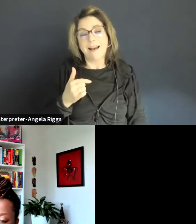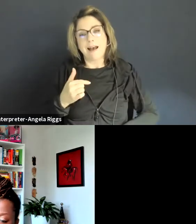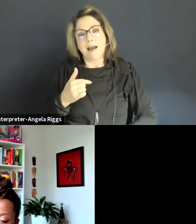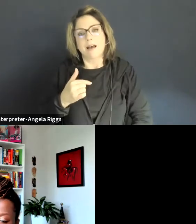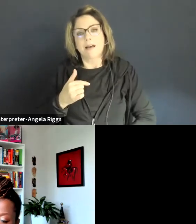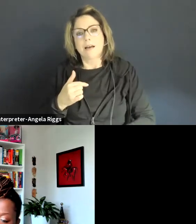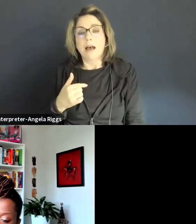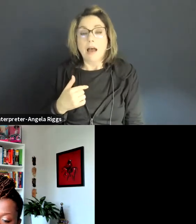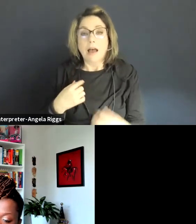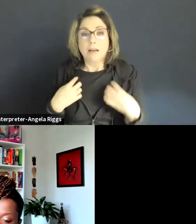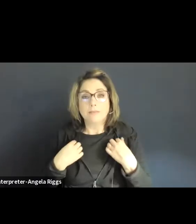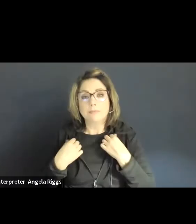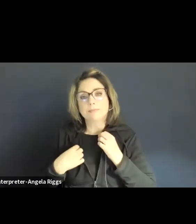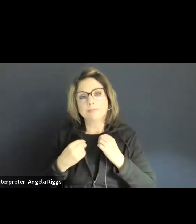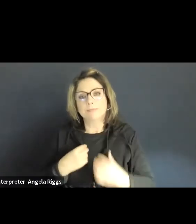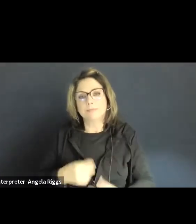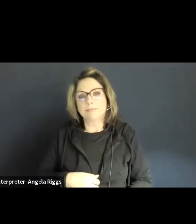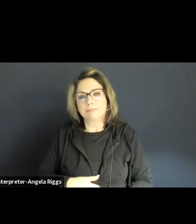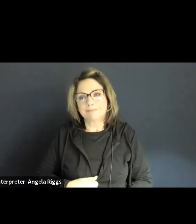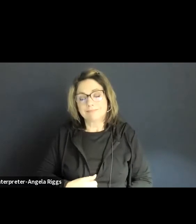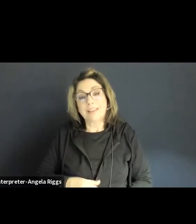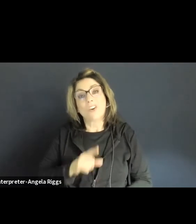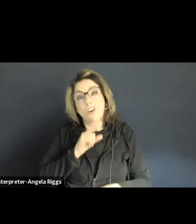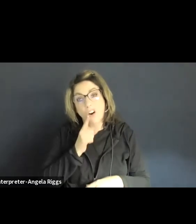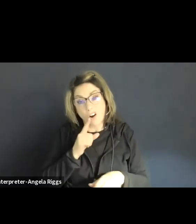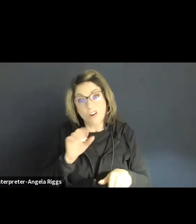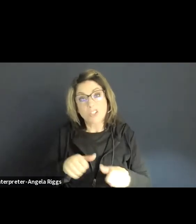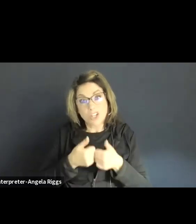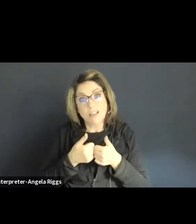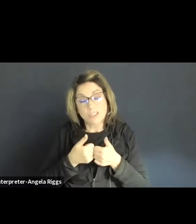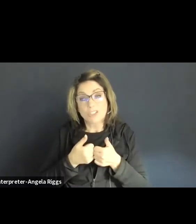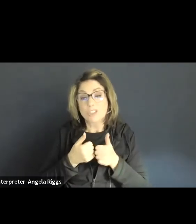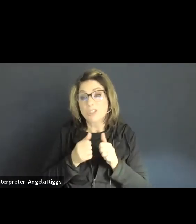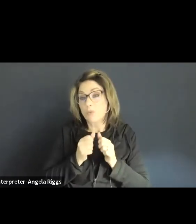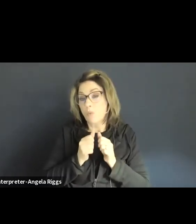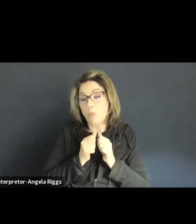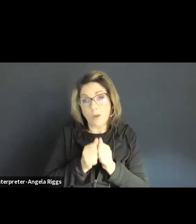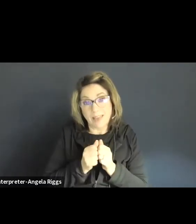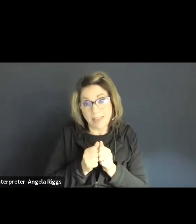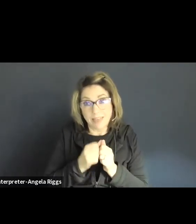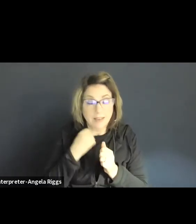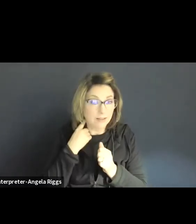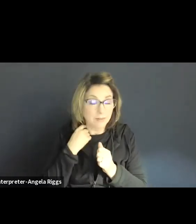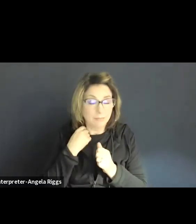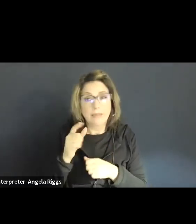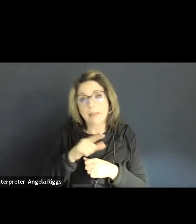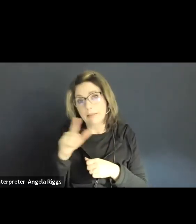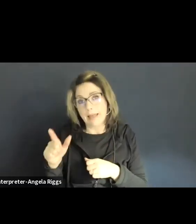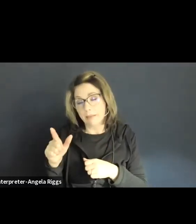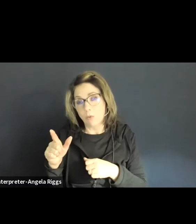that there are some challenges with lack of it, with landlords